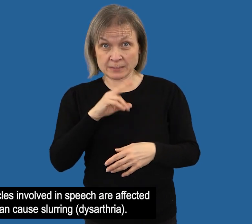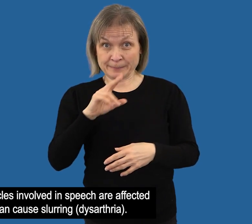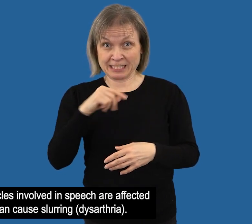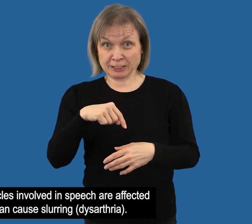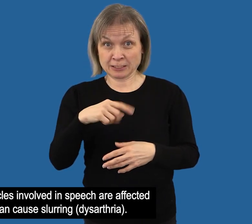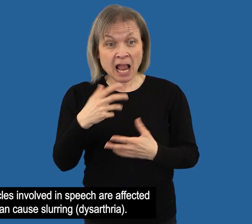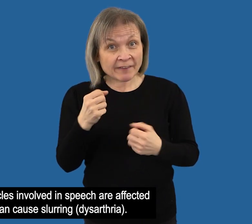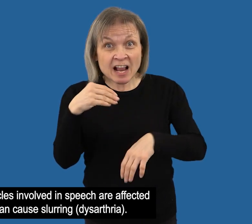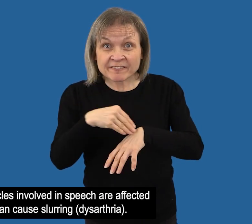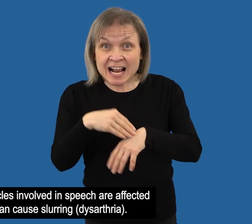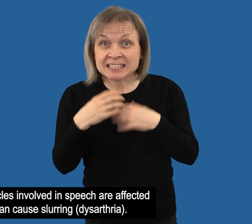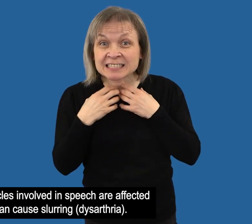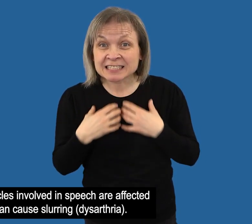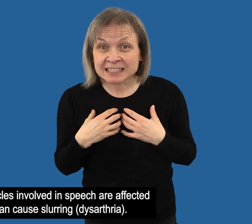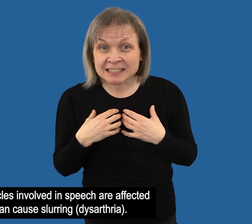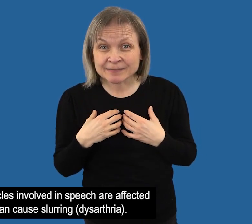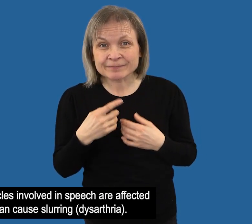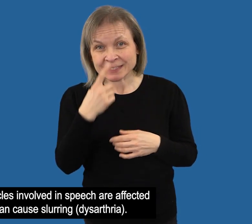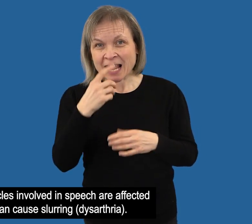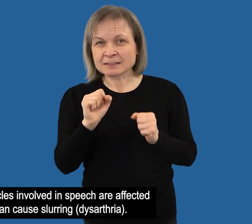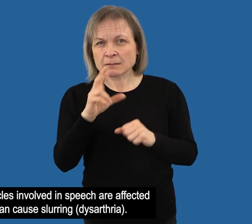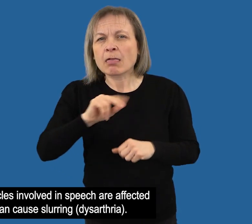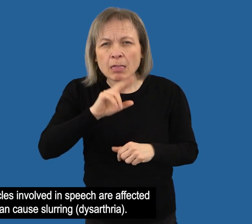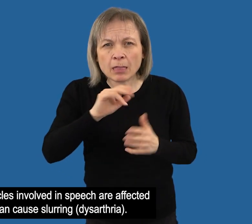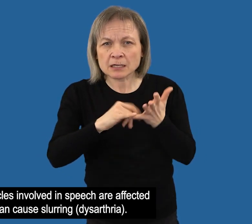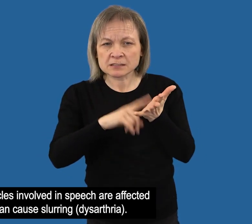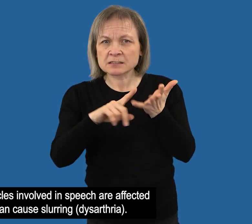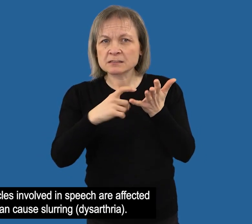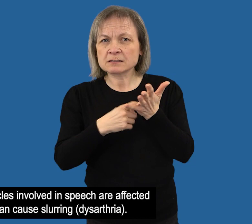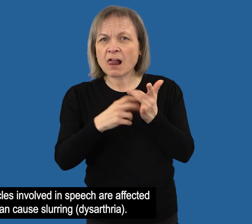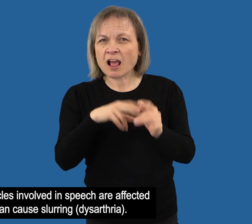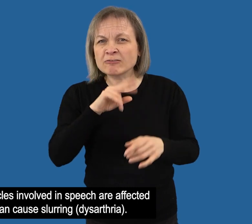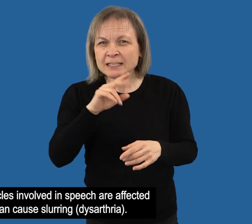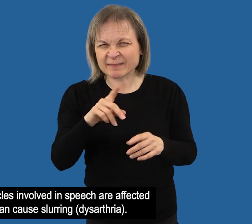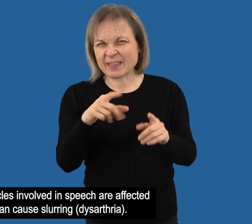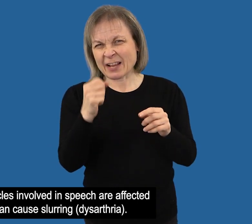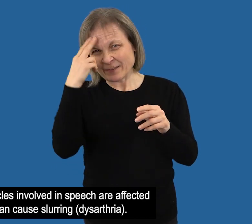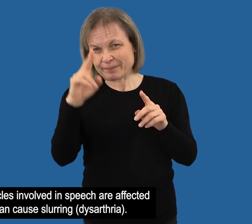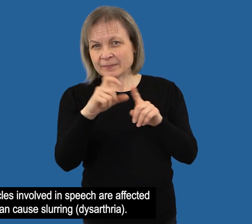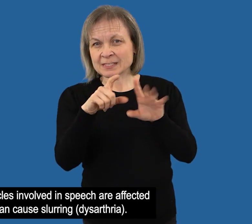If the muscles involved in speech are affected, this can cause slurring, dysarthria.